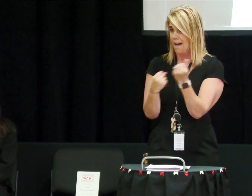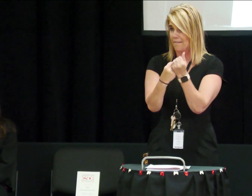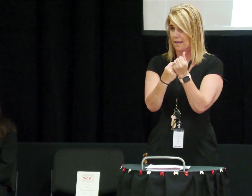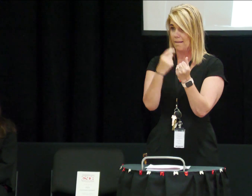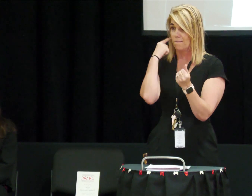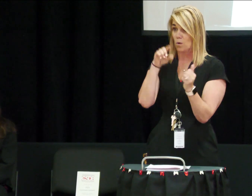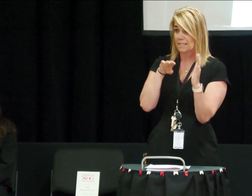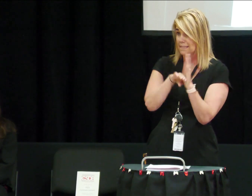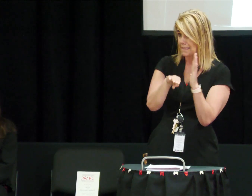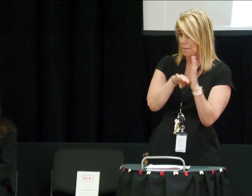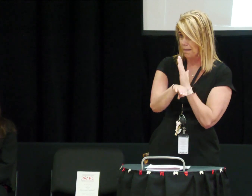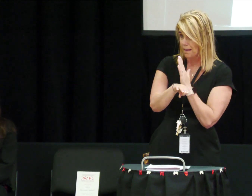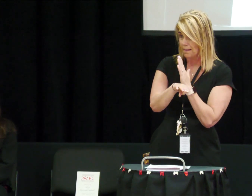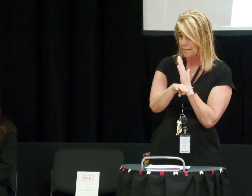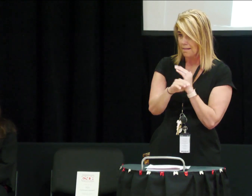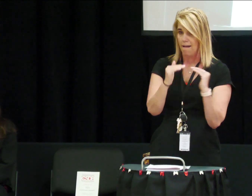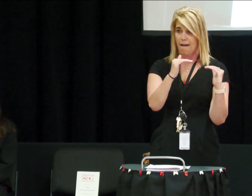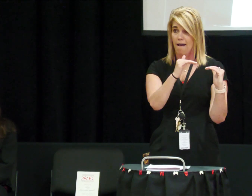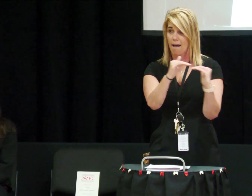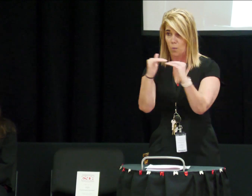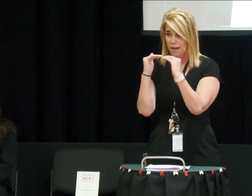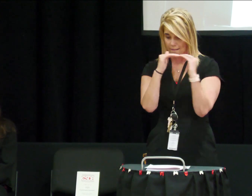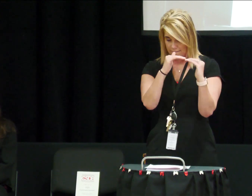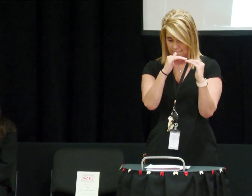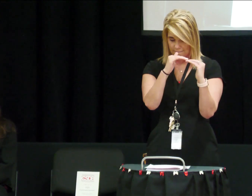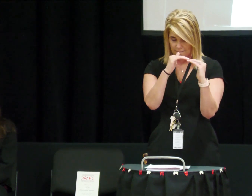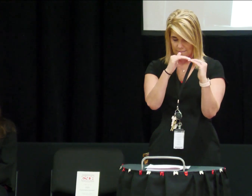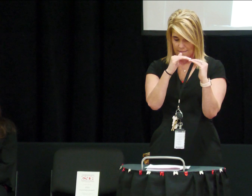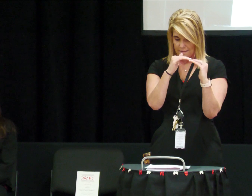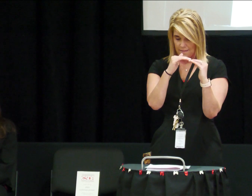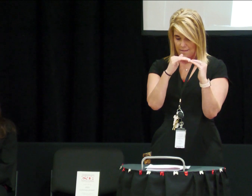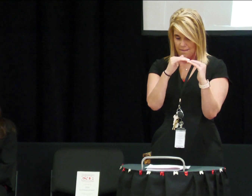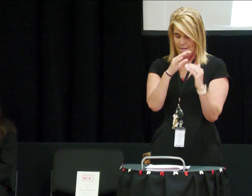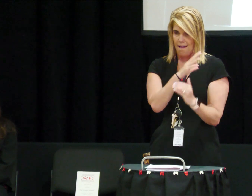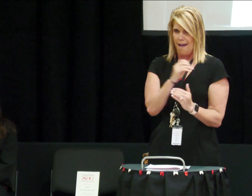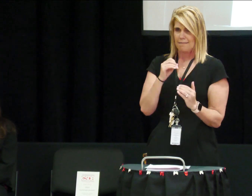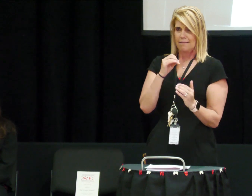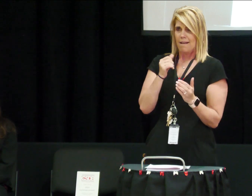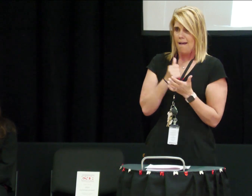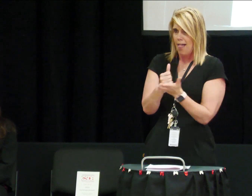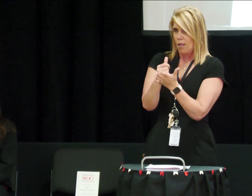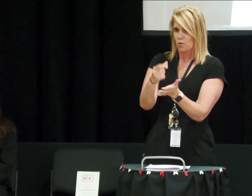Together, we will continue to advocate for accessibility, equity,